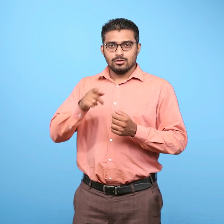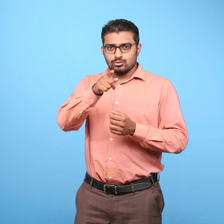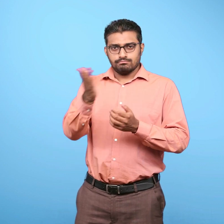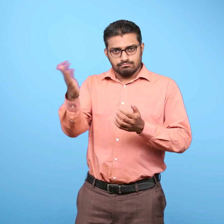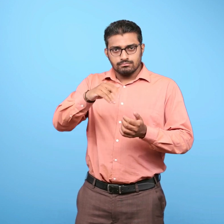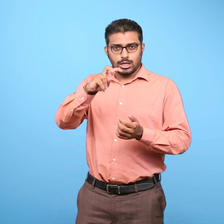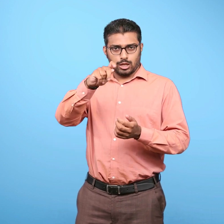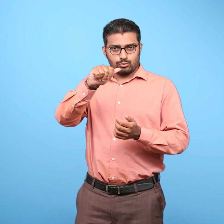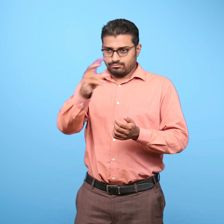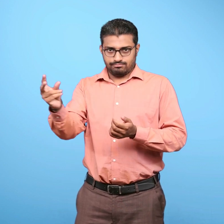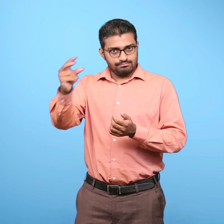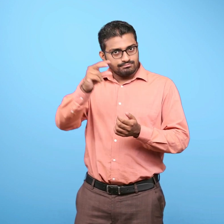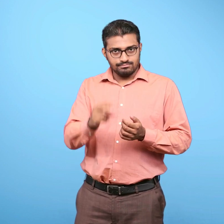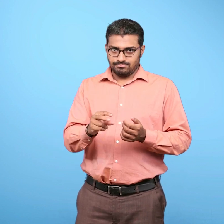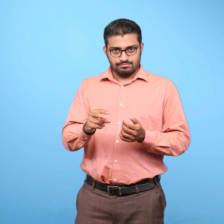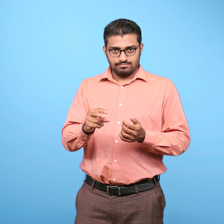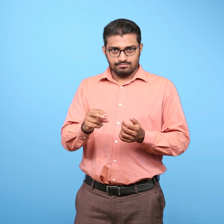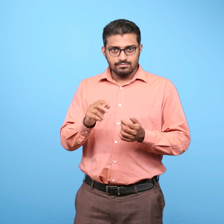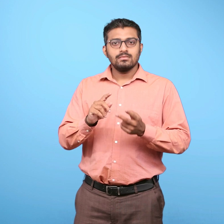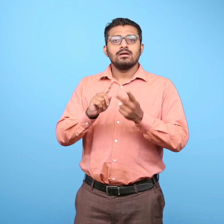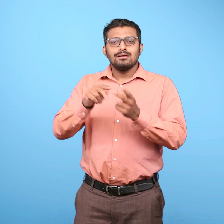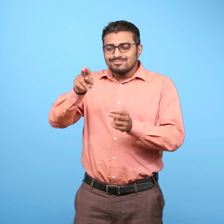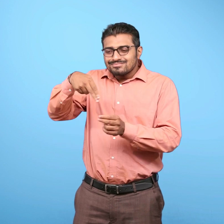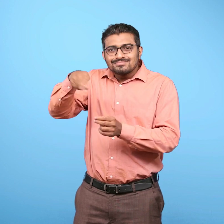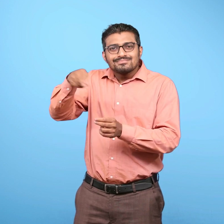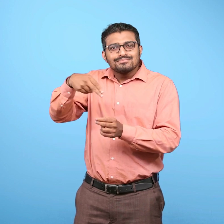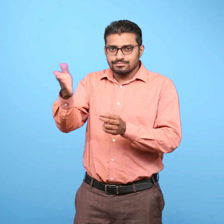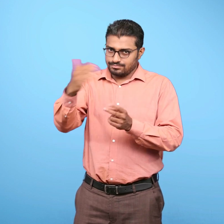Take a lemon, a paintbrush, and a piece of paper.